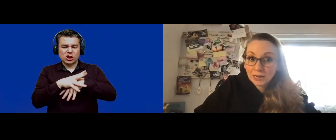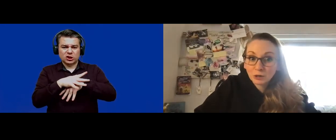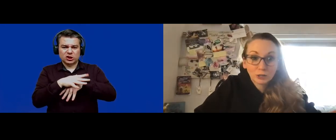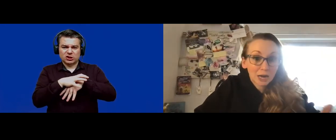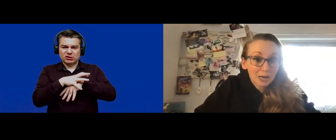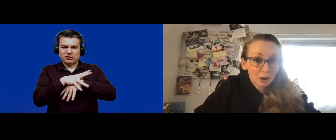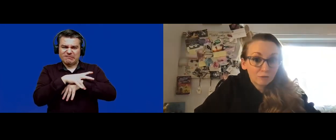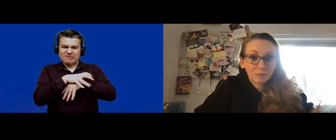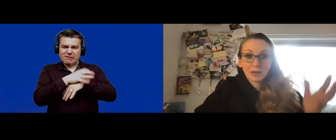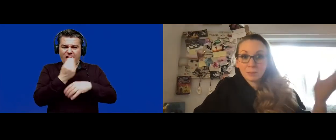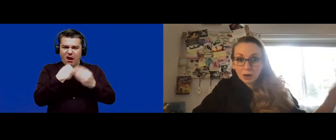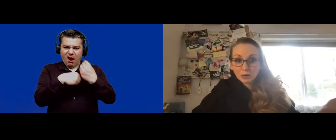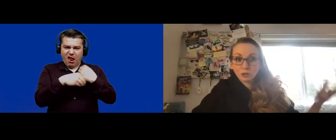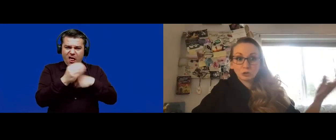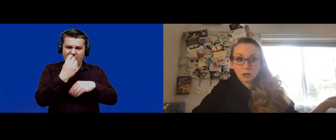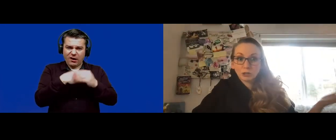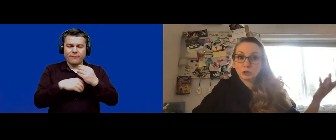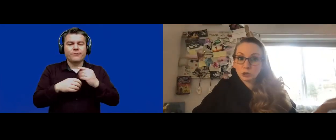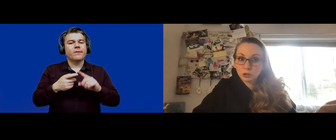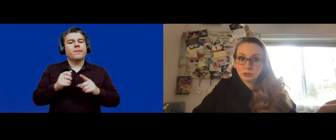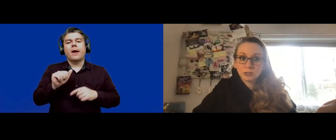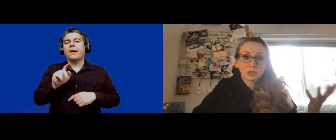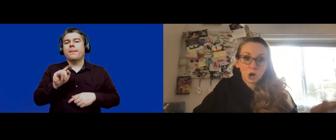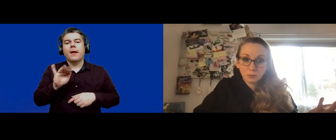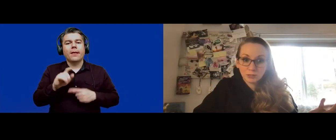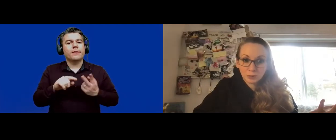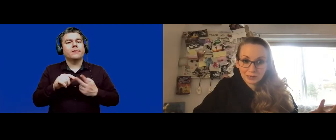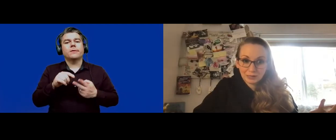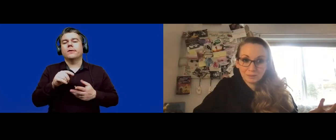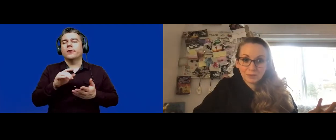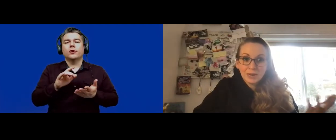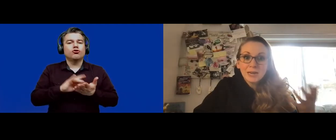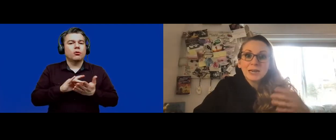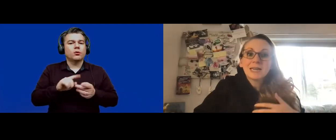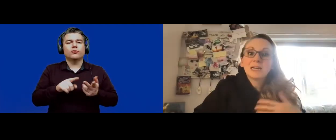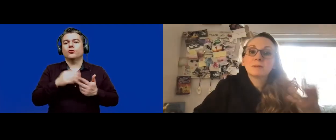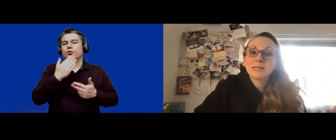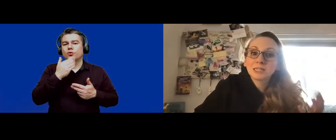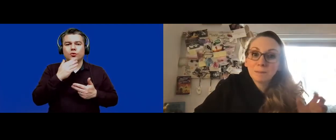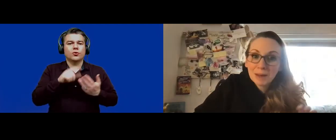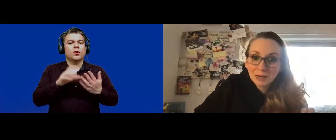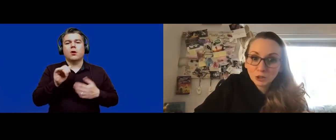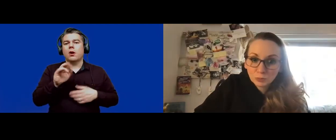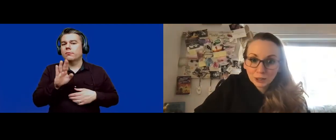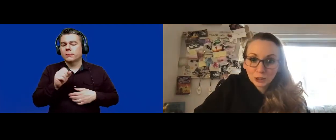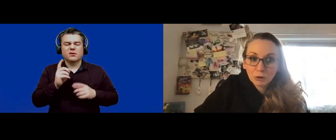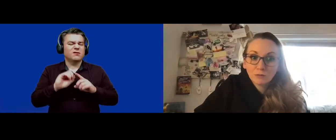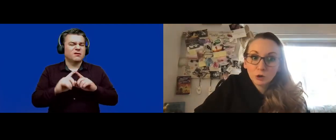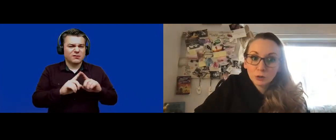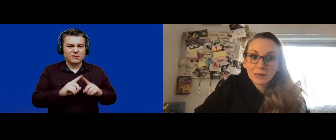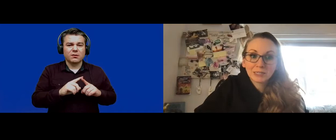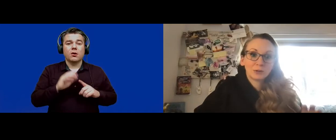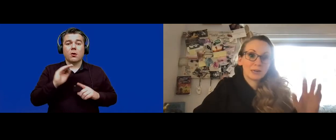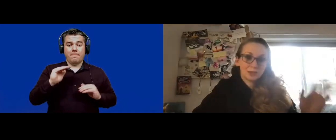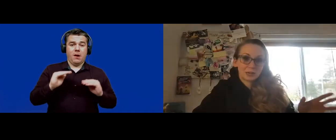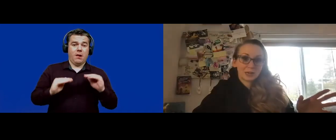poor diet or die off from antibiotics or drugs or sugars and carbs that we eat. It upsets the balance ratio of